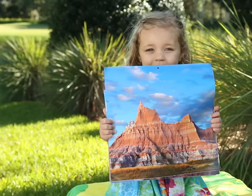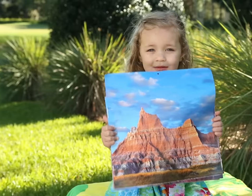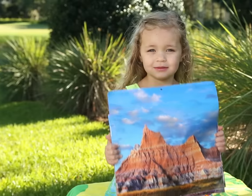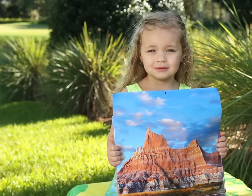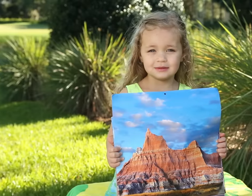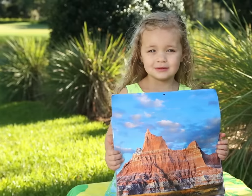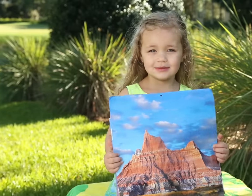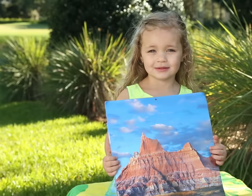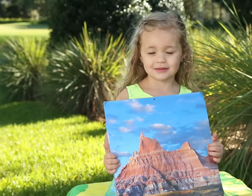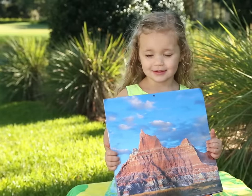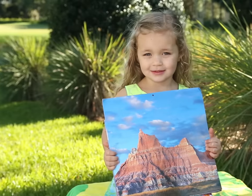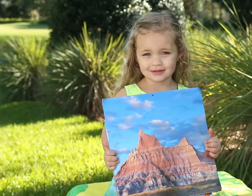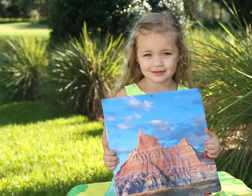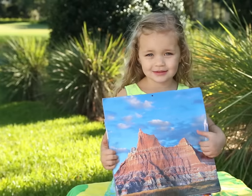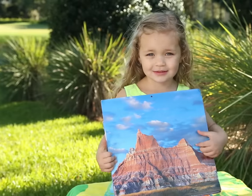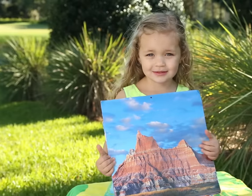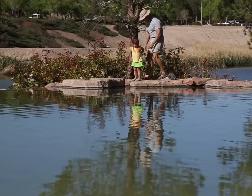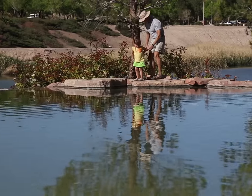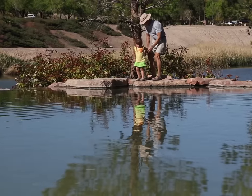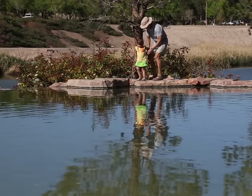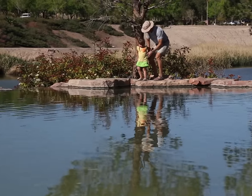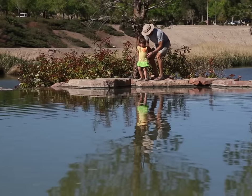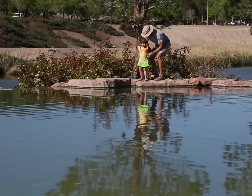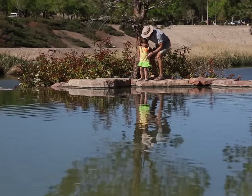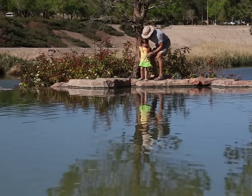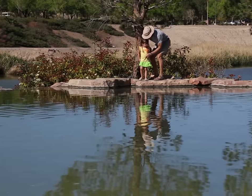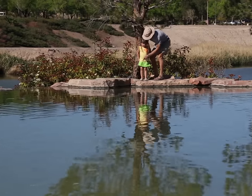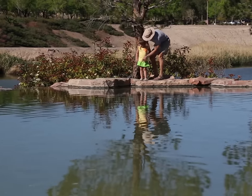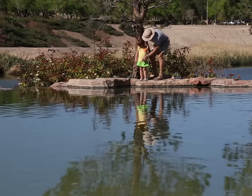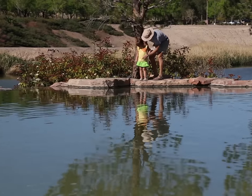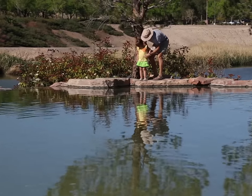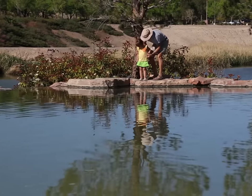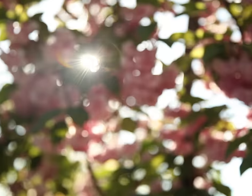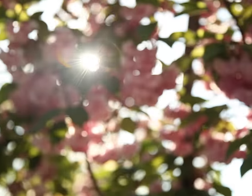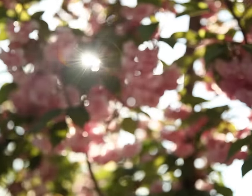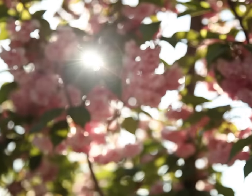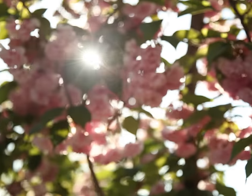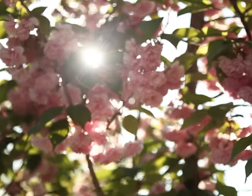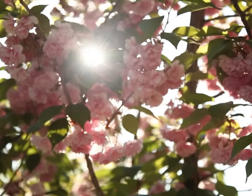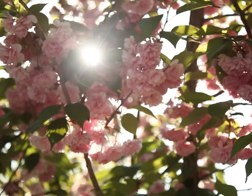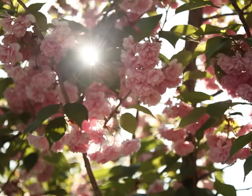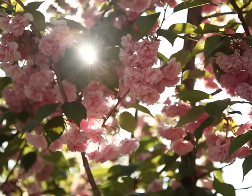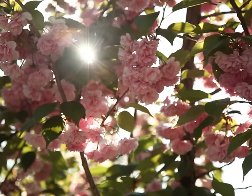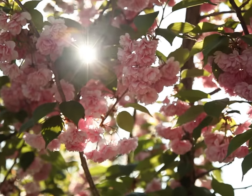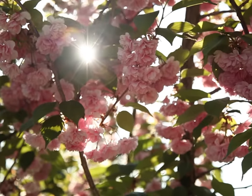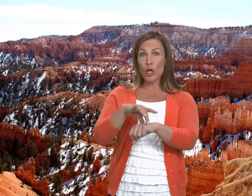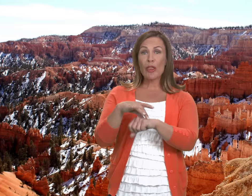Changing slowly over time The Earth